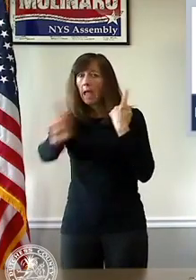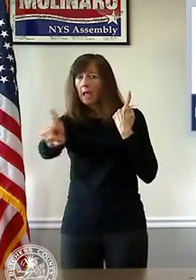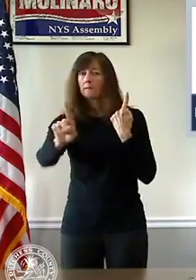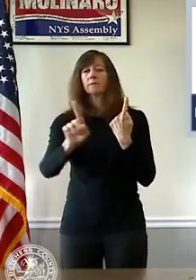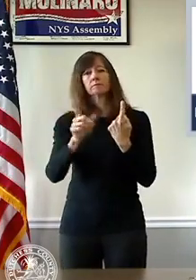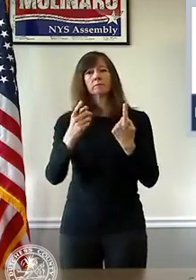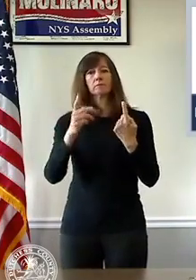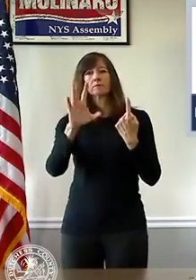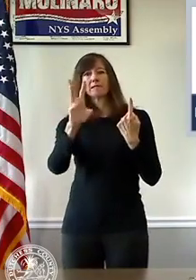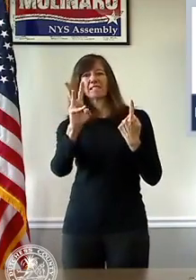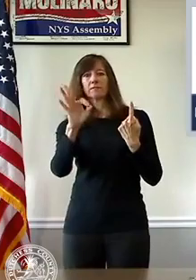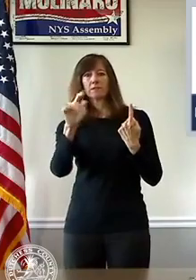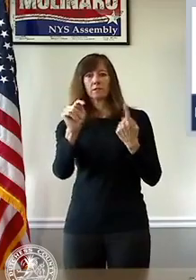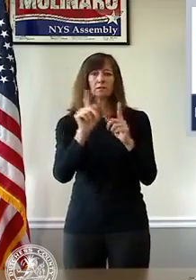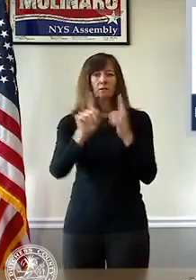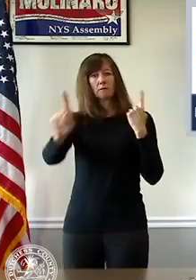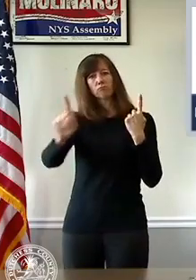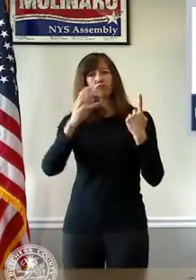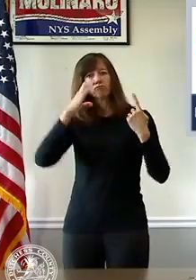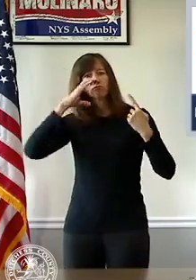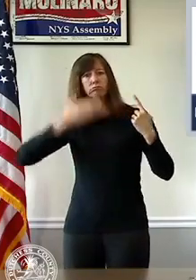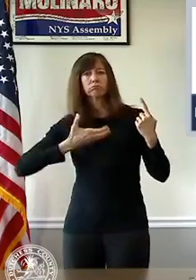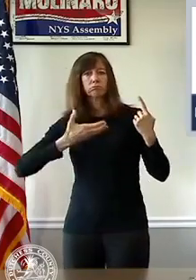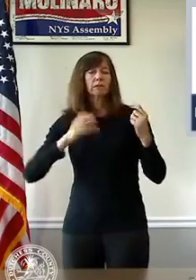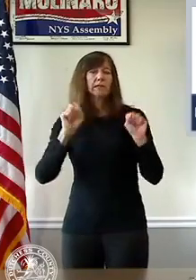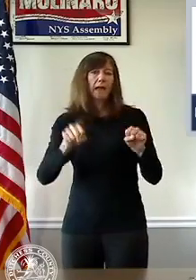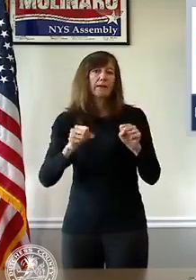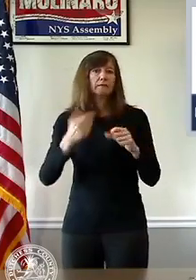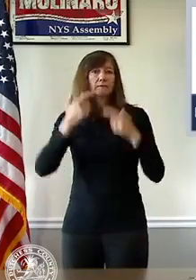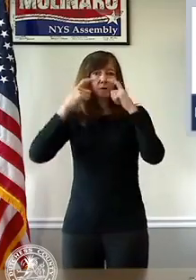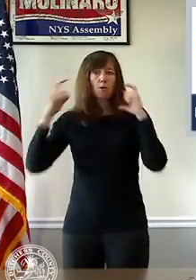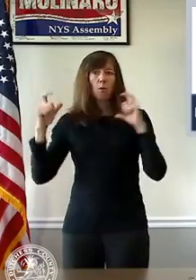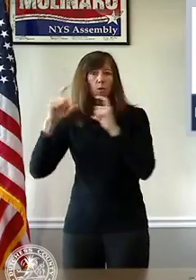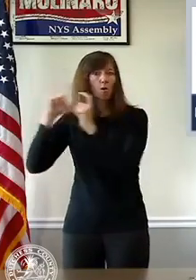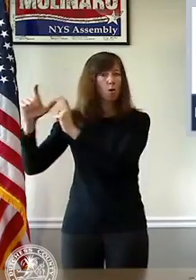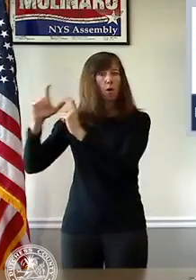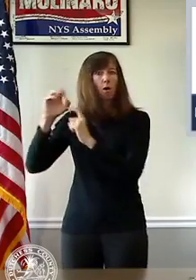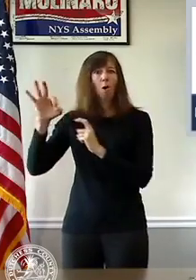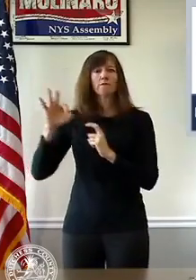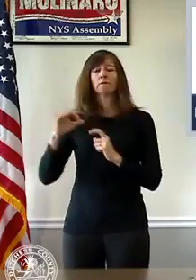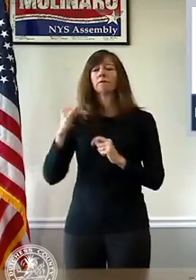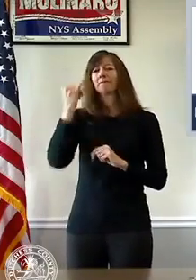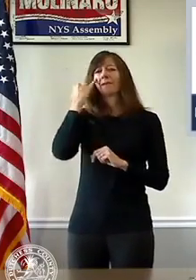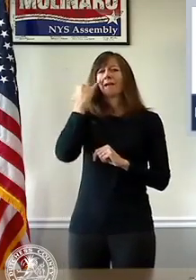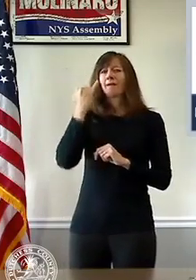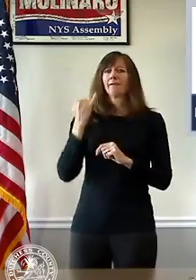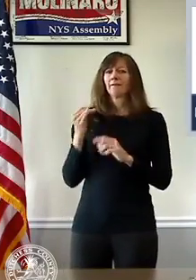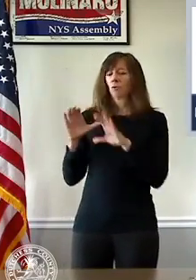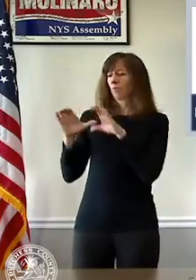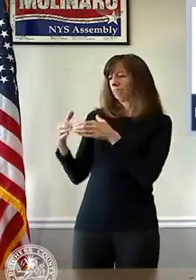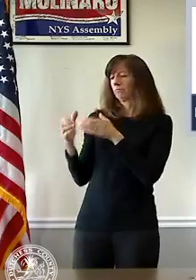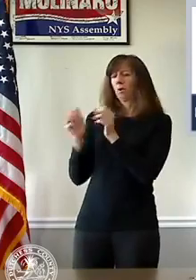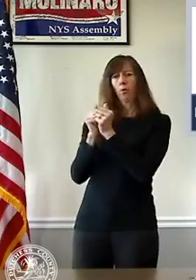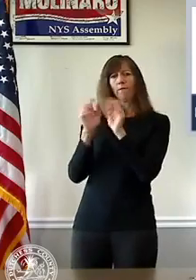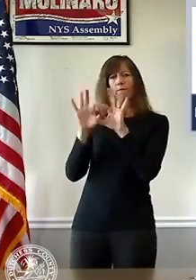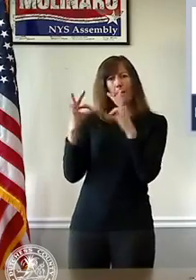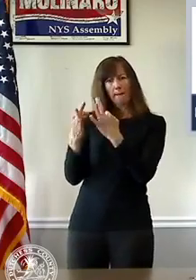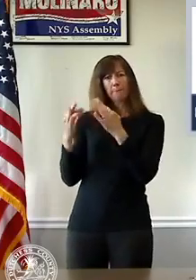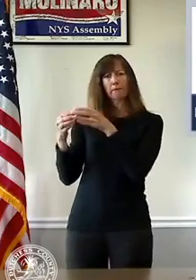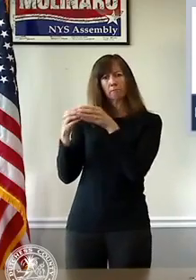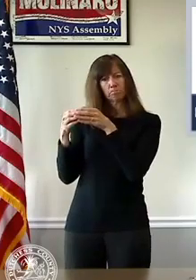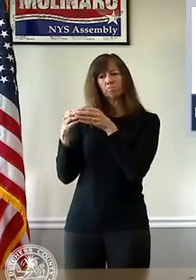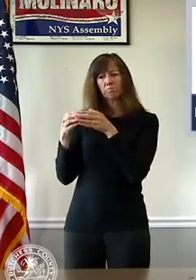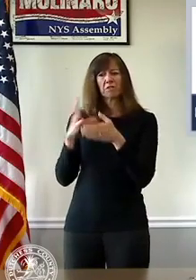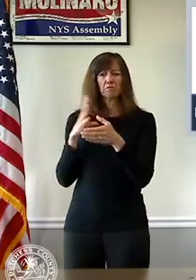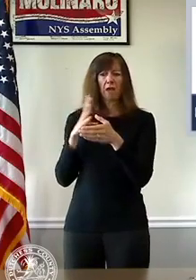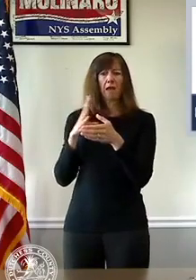take advantage of that sort of if you are independent of others, please. You don't have to wear it for that purpose, but if you come into